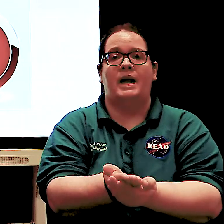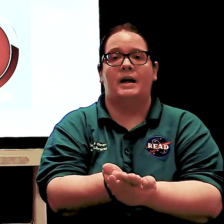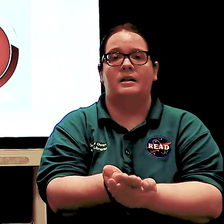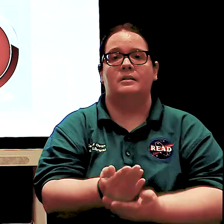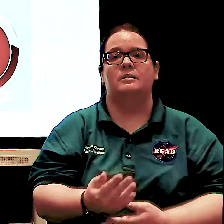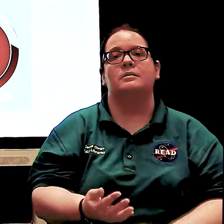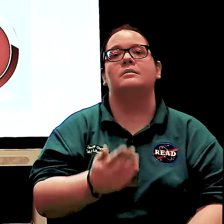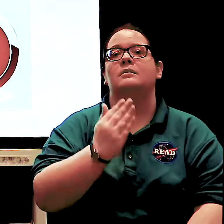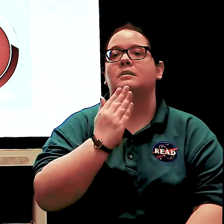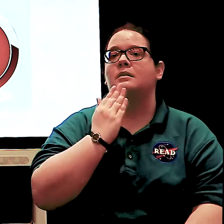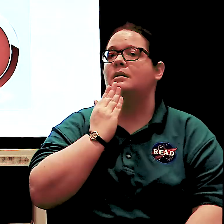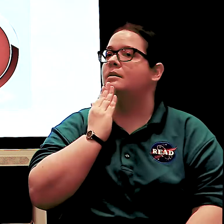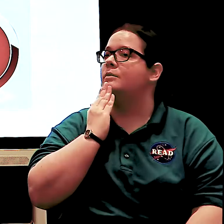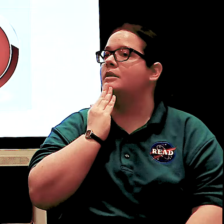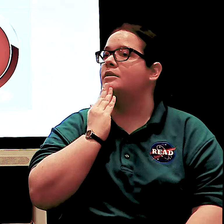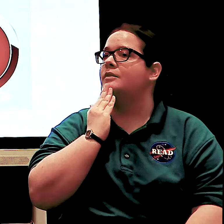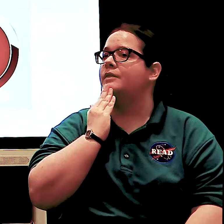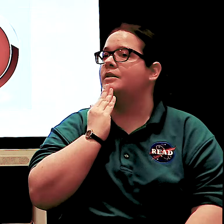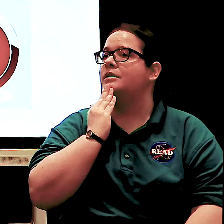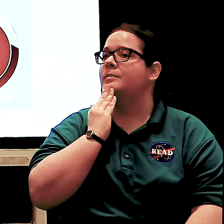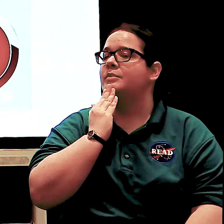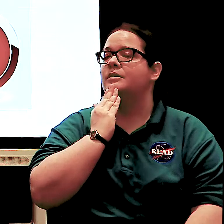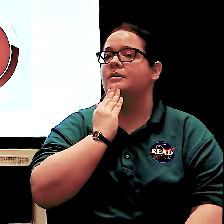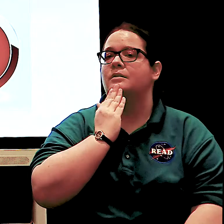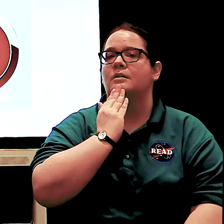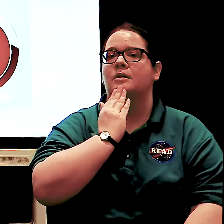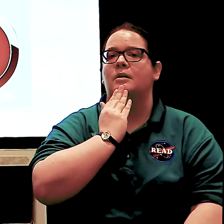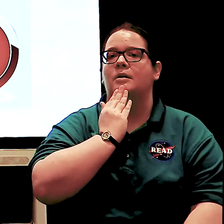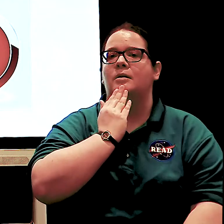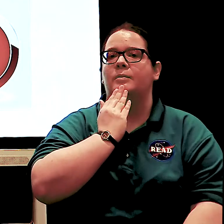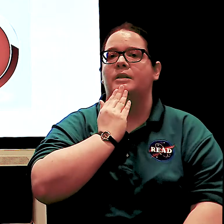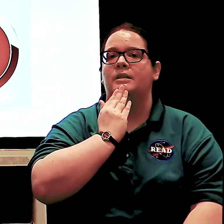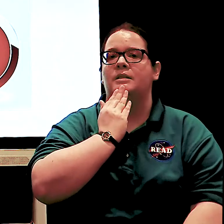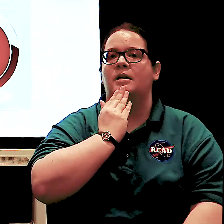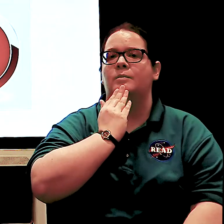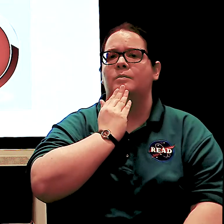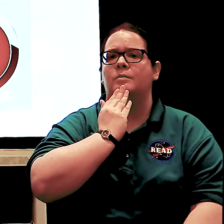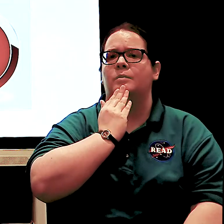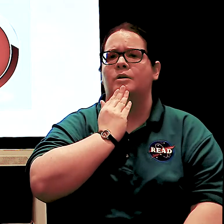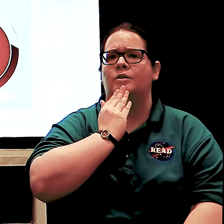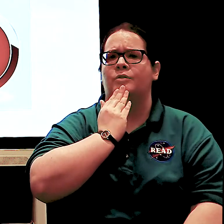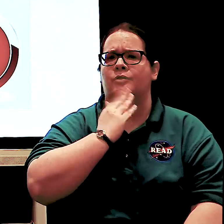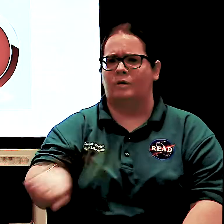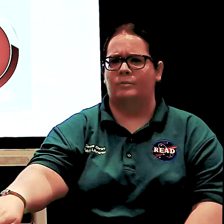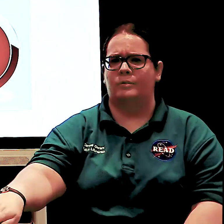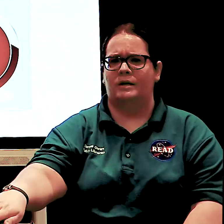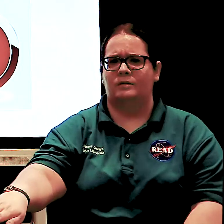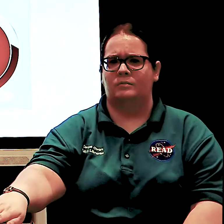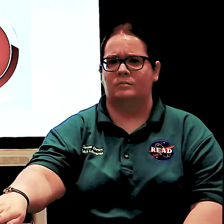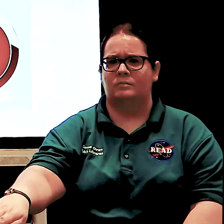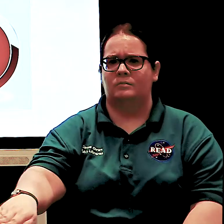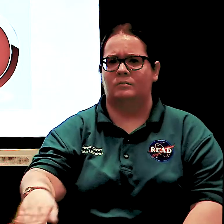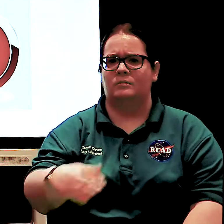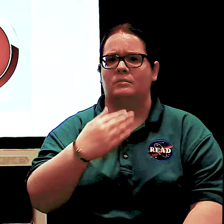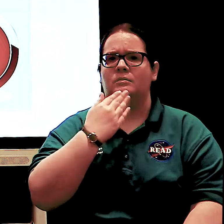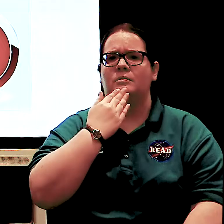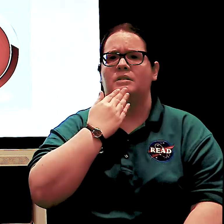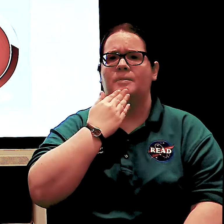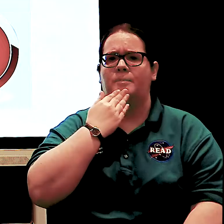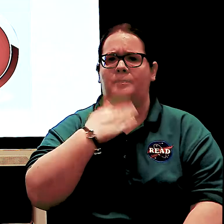bad, again, we touch our fingertips, but this time we're going to throw them away. I'm going to say